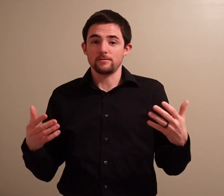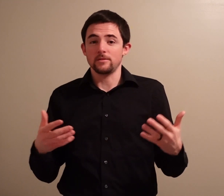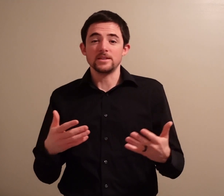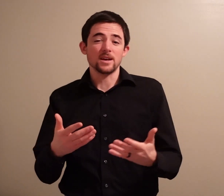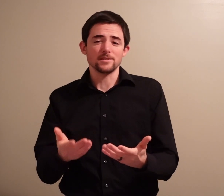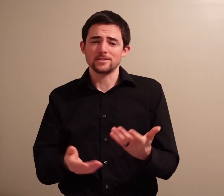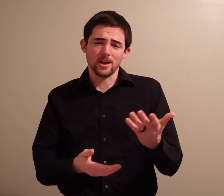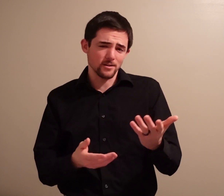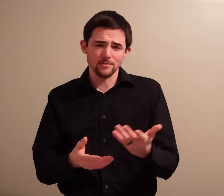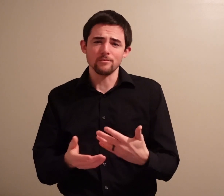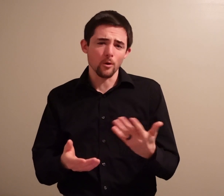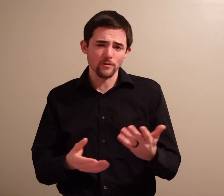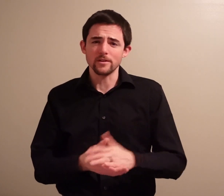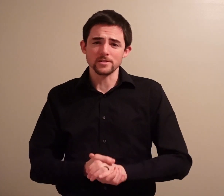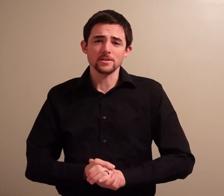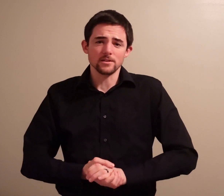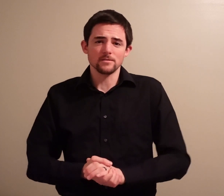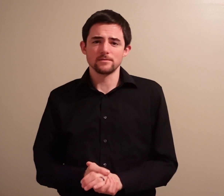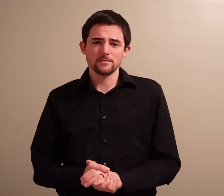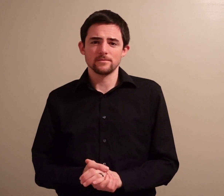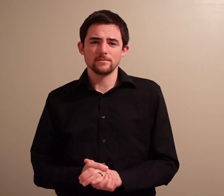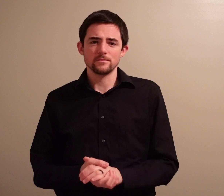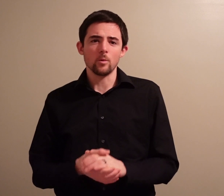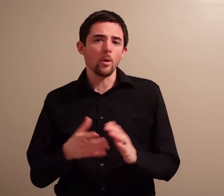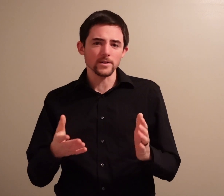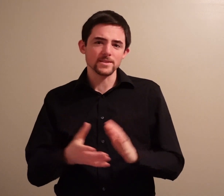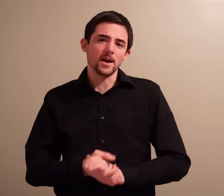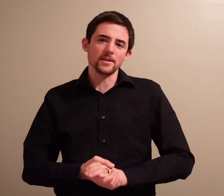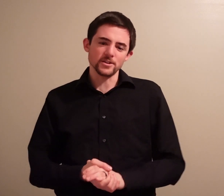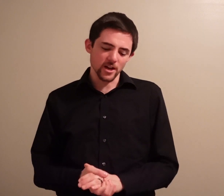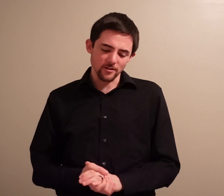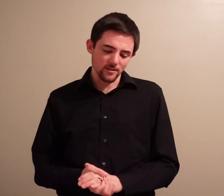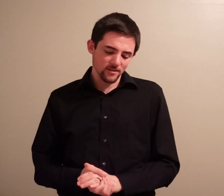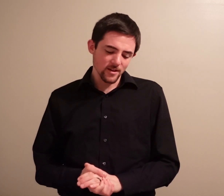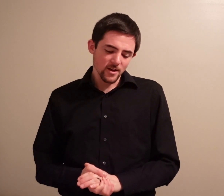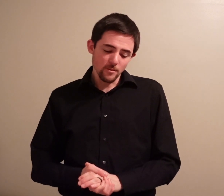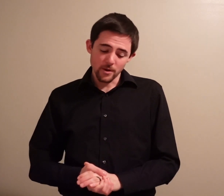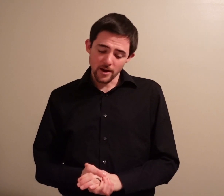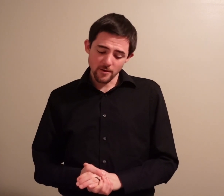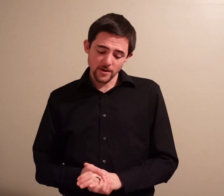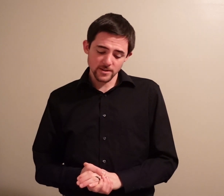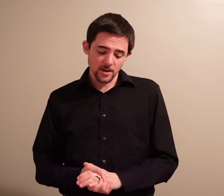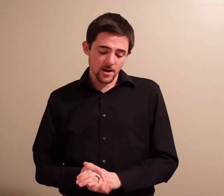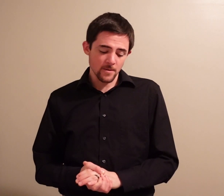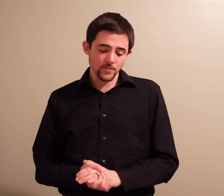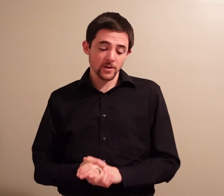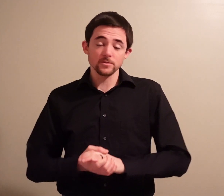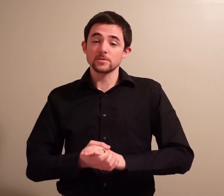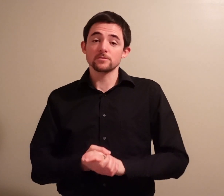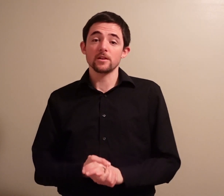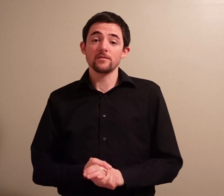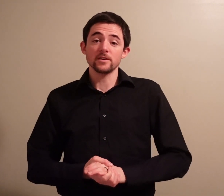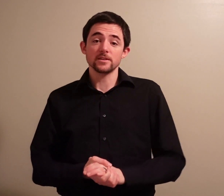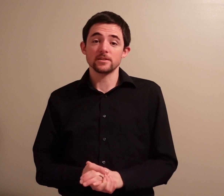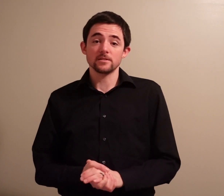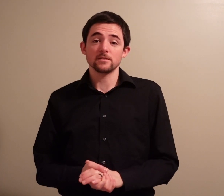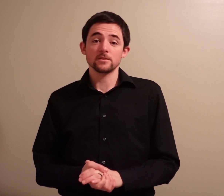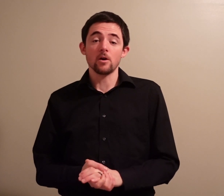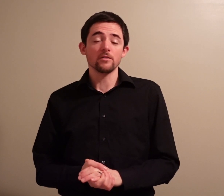these signs just kind of morph into one sign in general. But anyways, it was really fun to go over